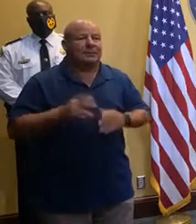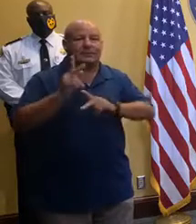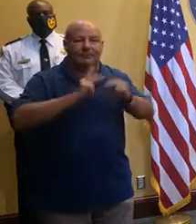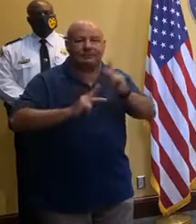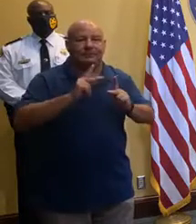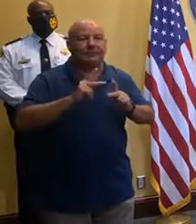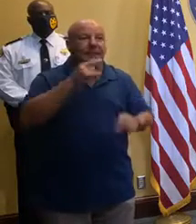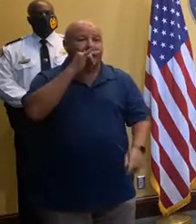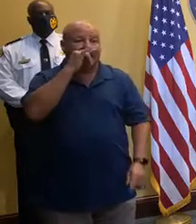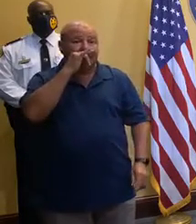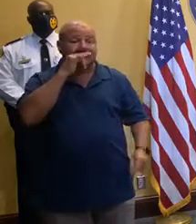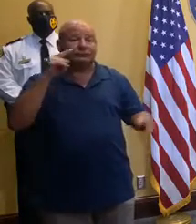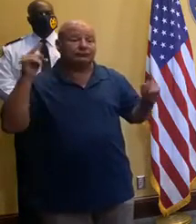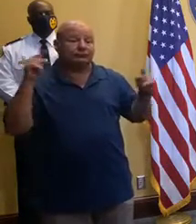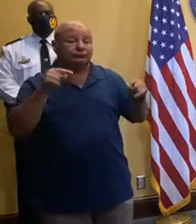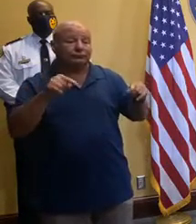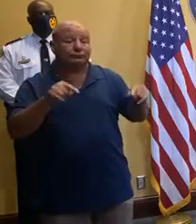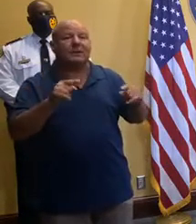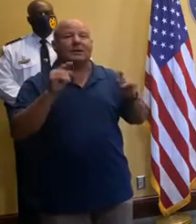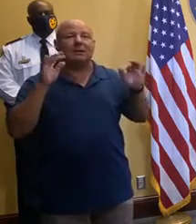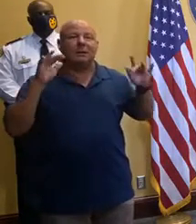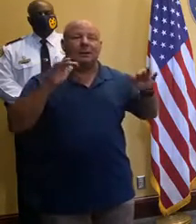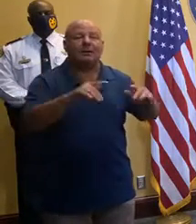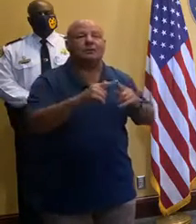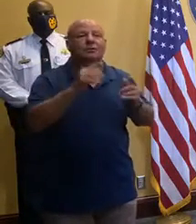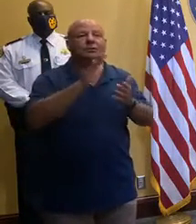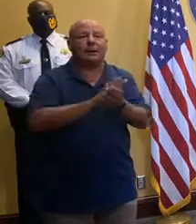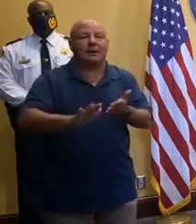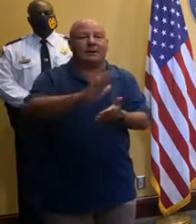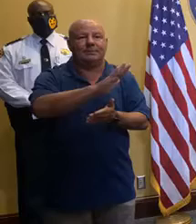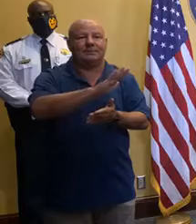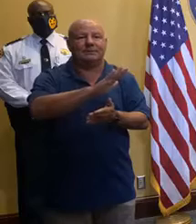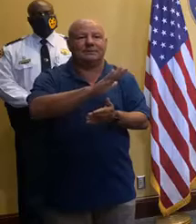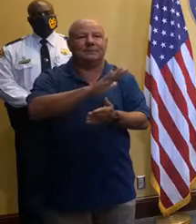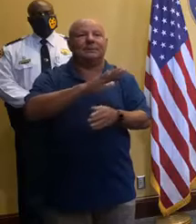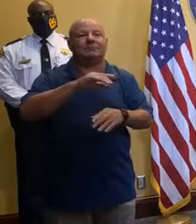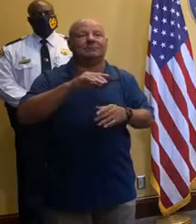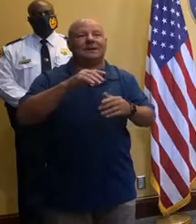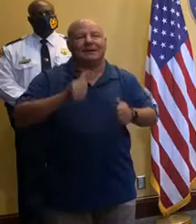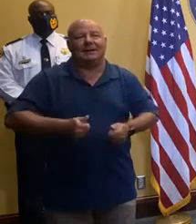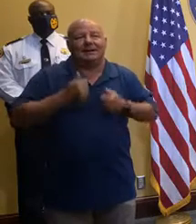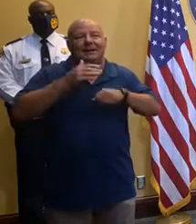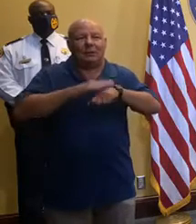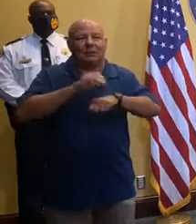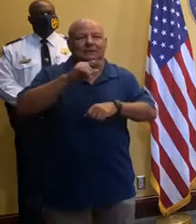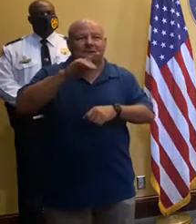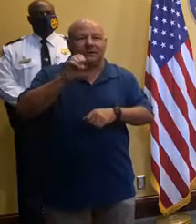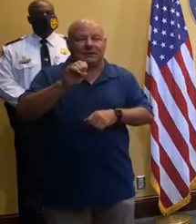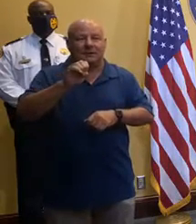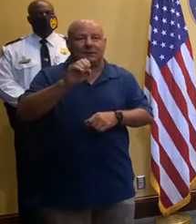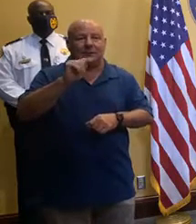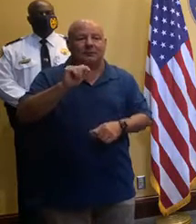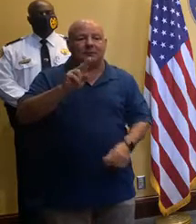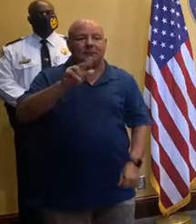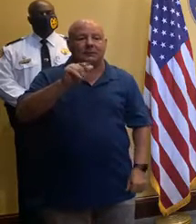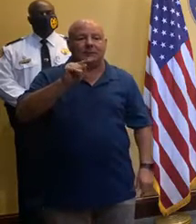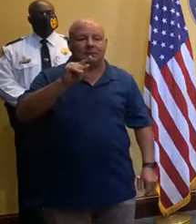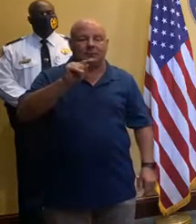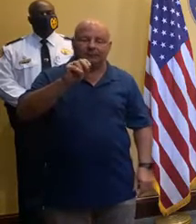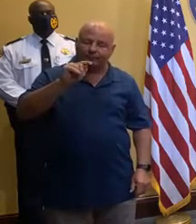or students returning back to campus and on site. Tulane has been a